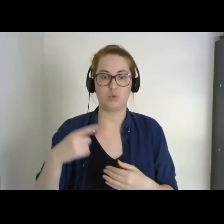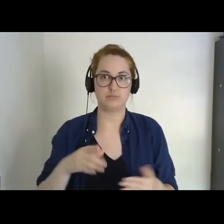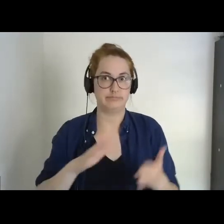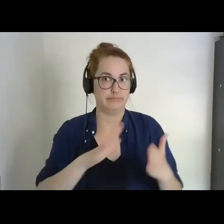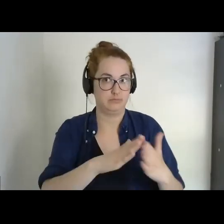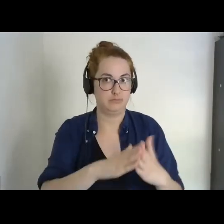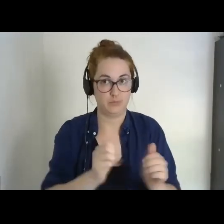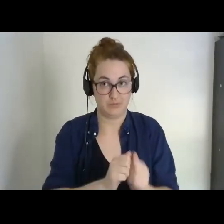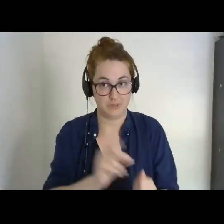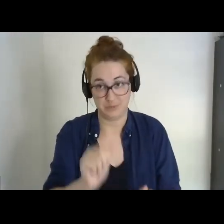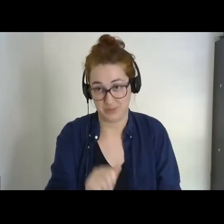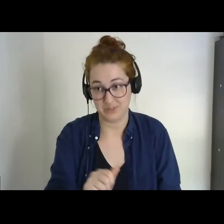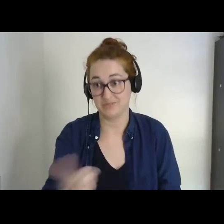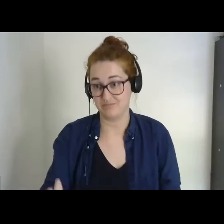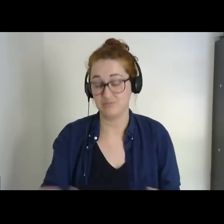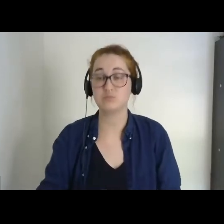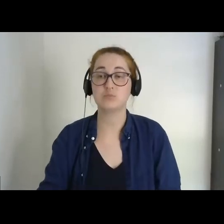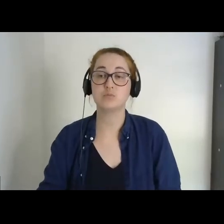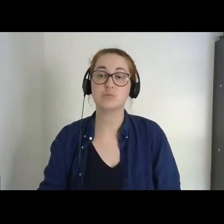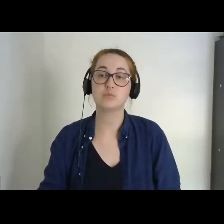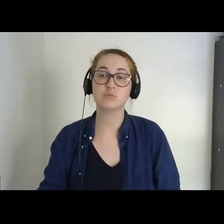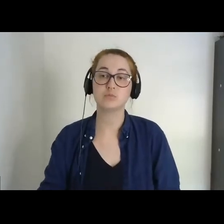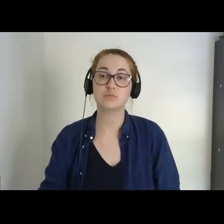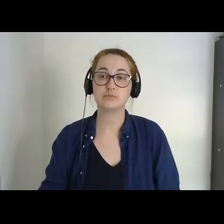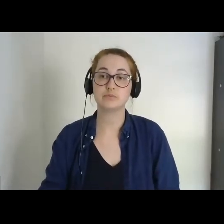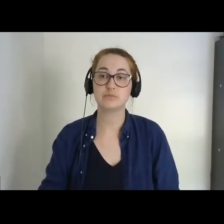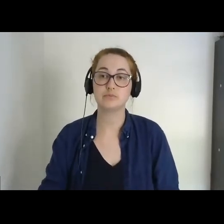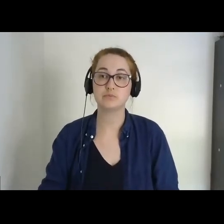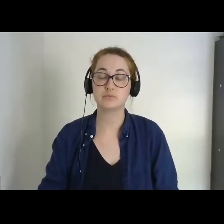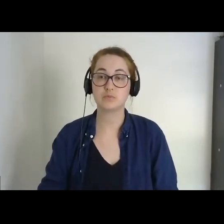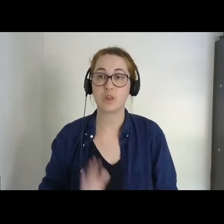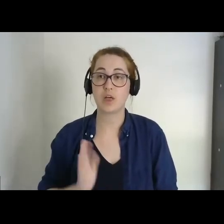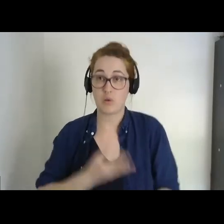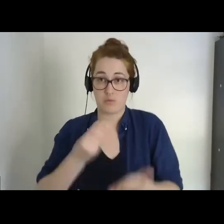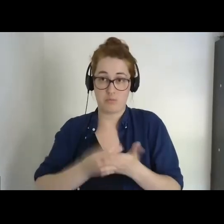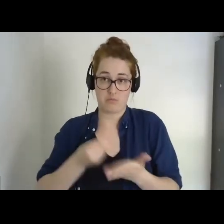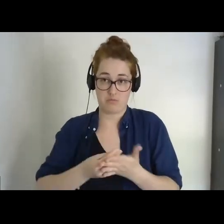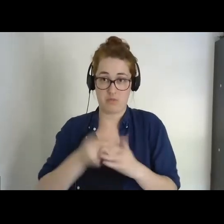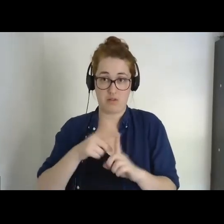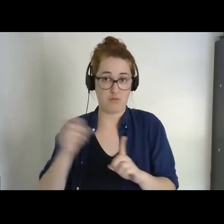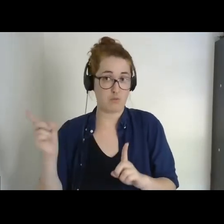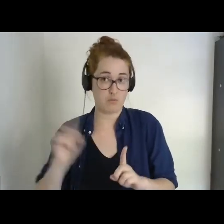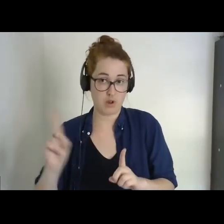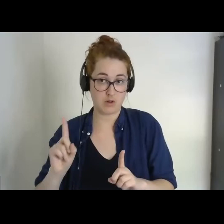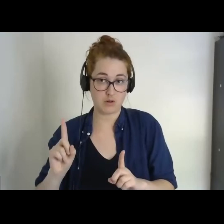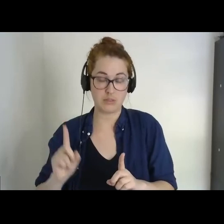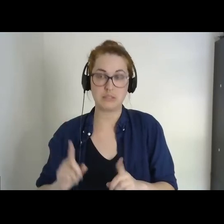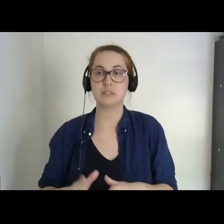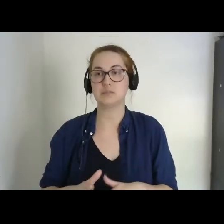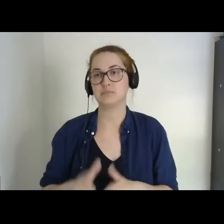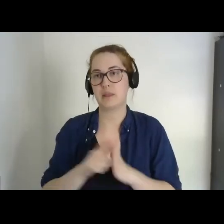do. And the primary funding for our clinic is received from Legal Aid